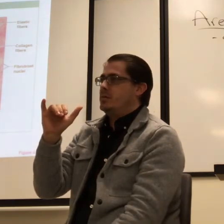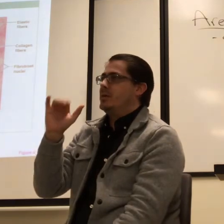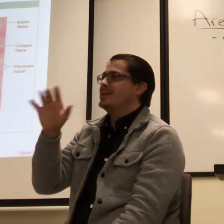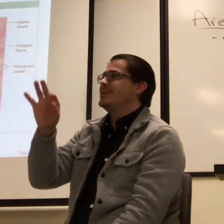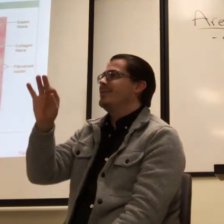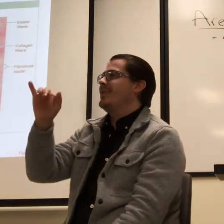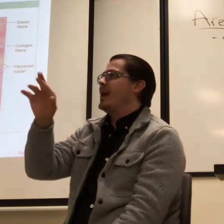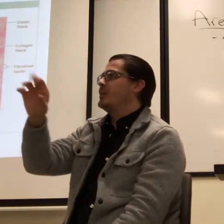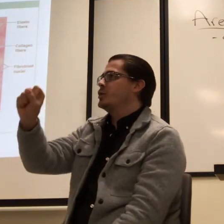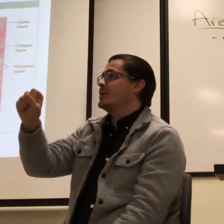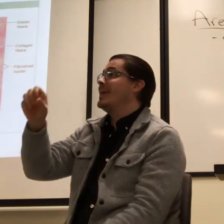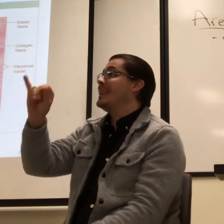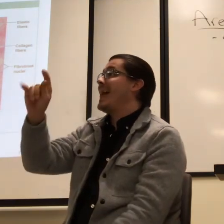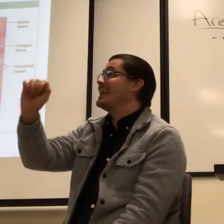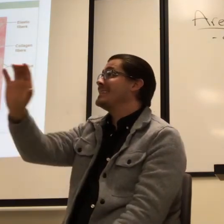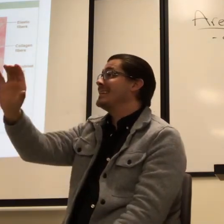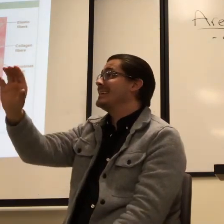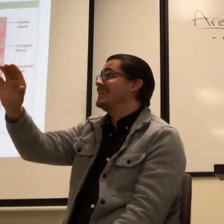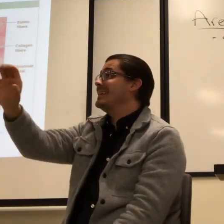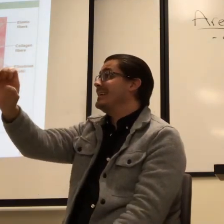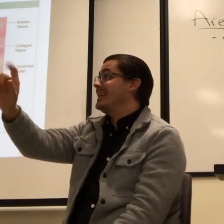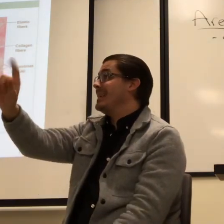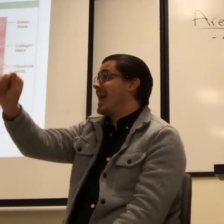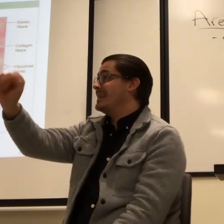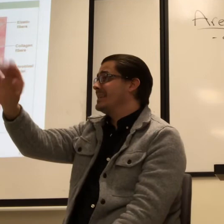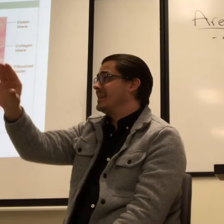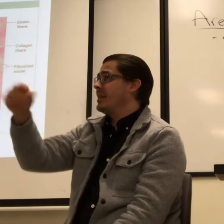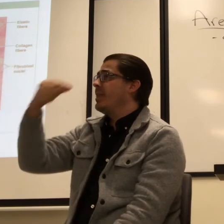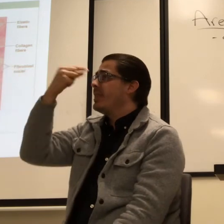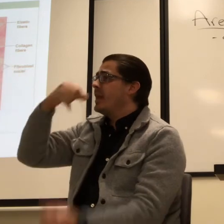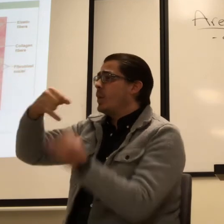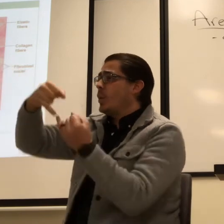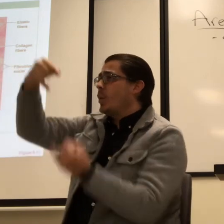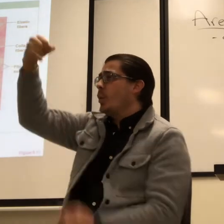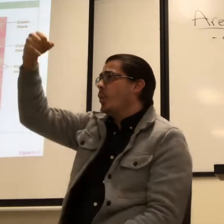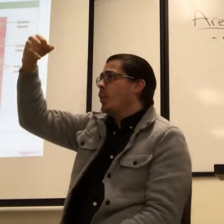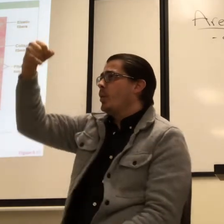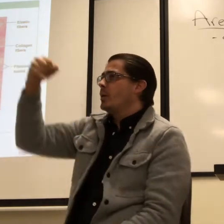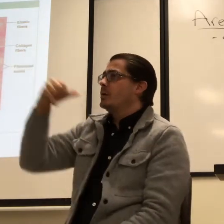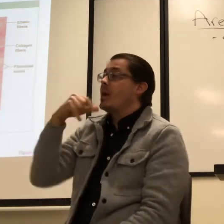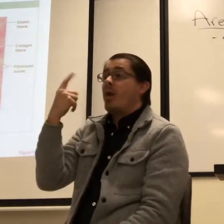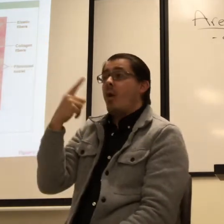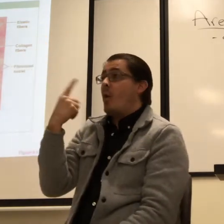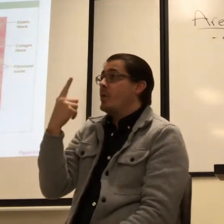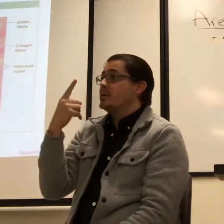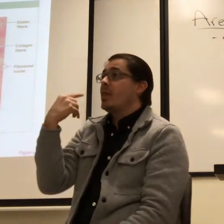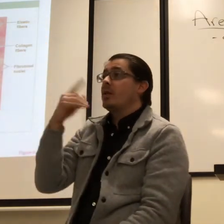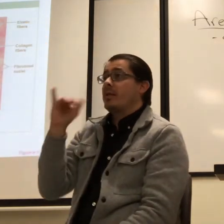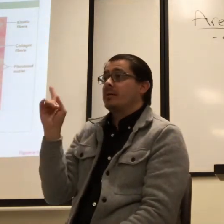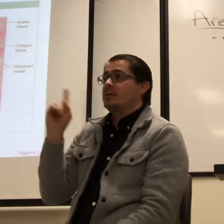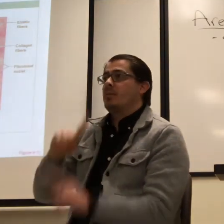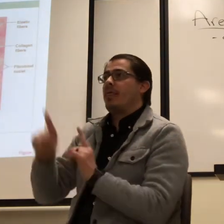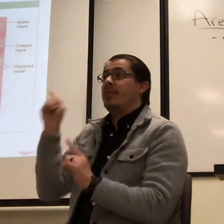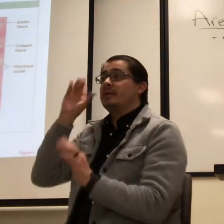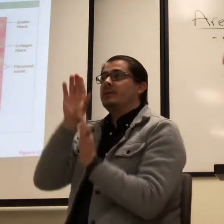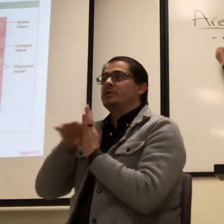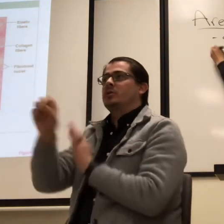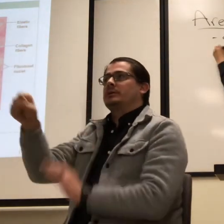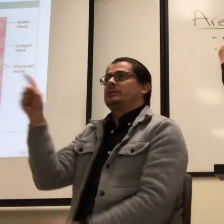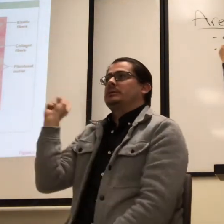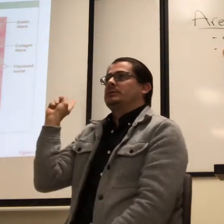thick. The elastic fibers are very thin and stringy in this tissue. They're not always like that, but they are here.